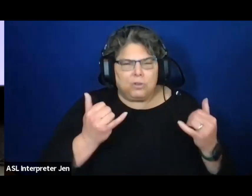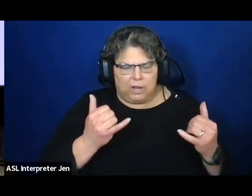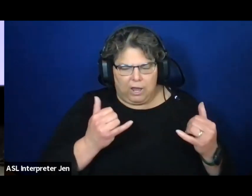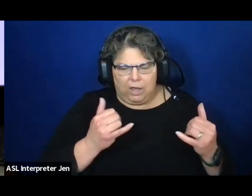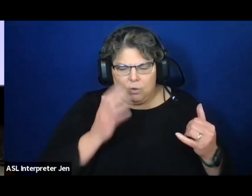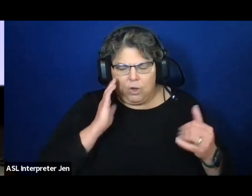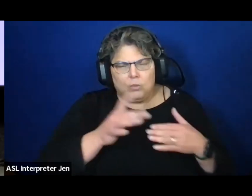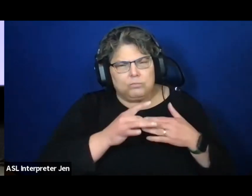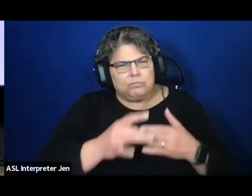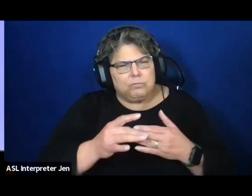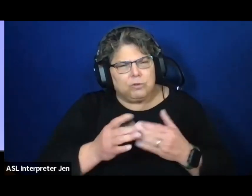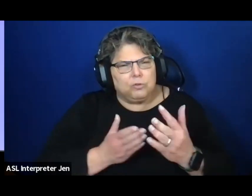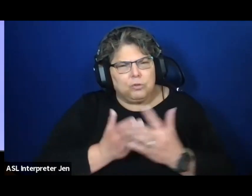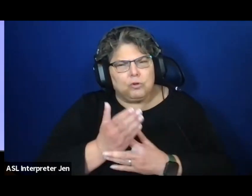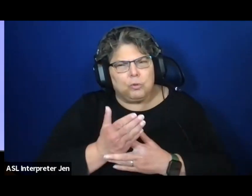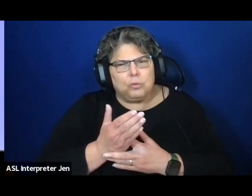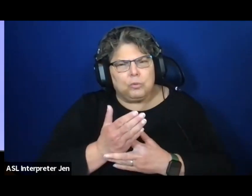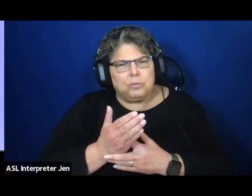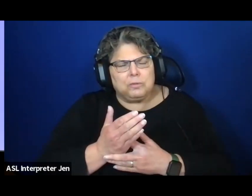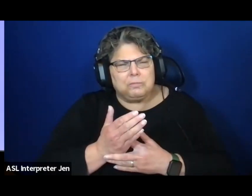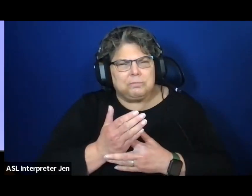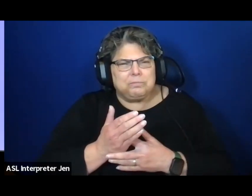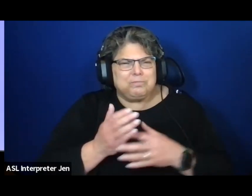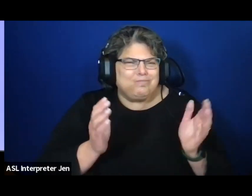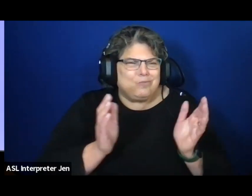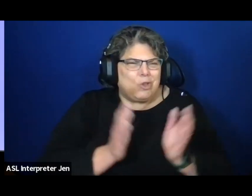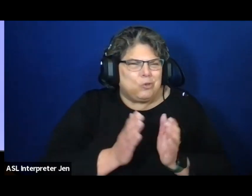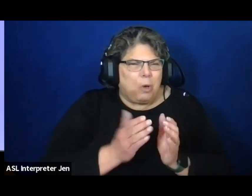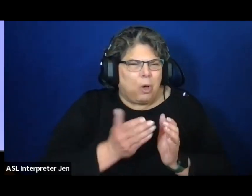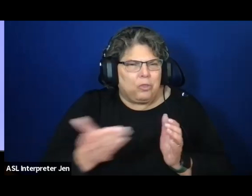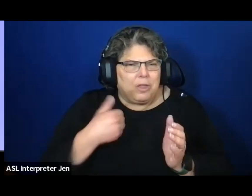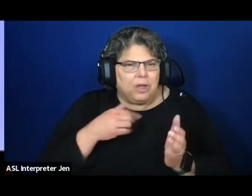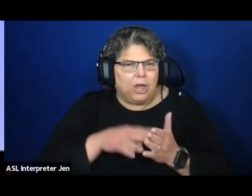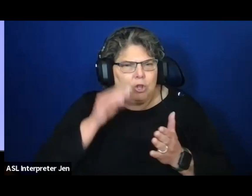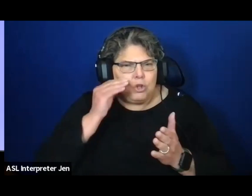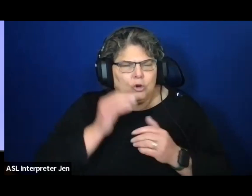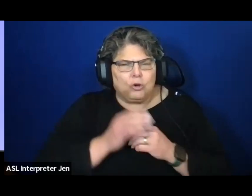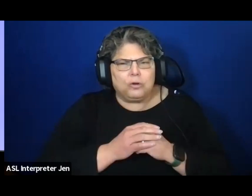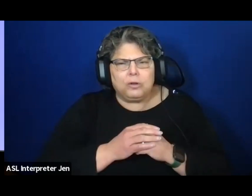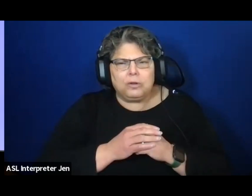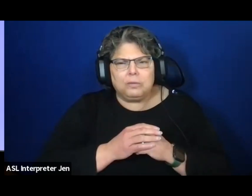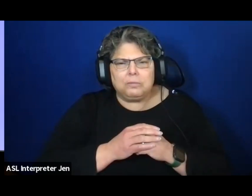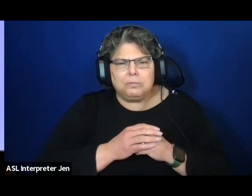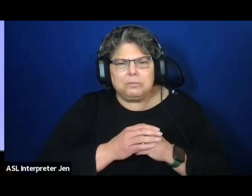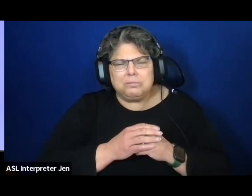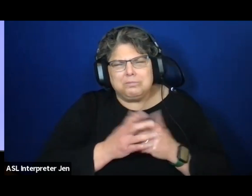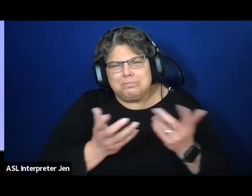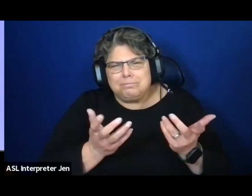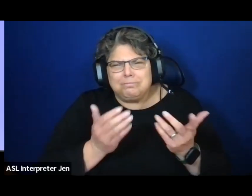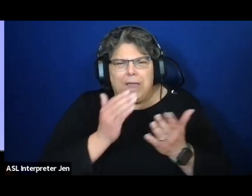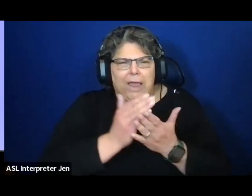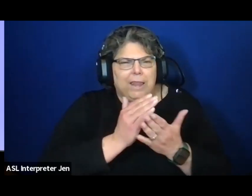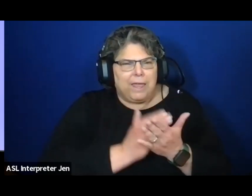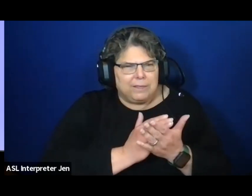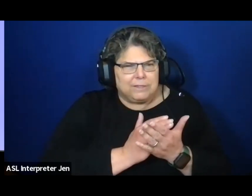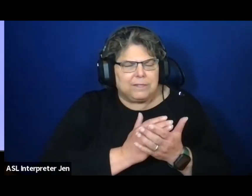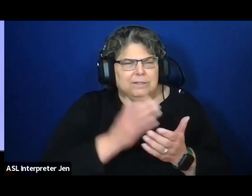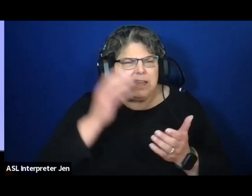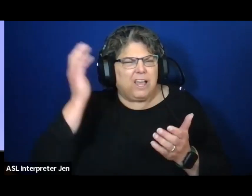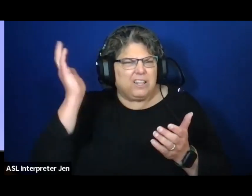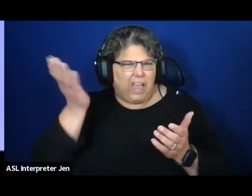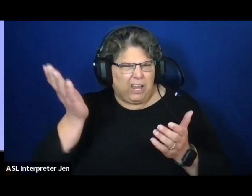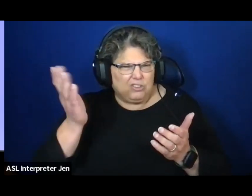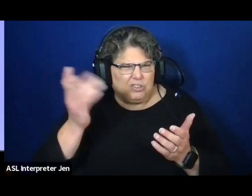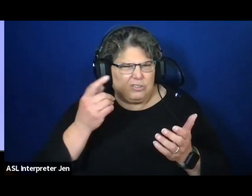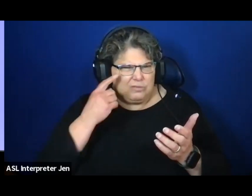through a small thing that I learned, like a little kind of a lesson or a lecture that I'll give in a